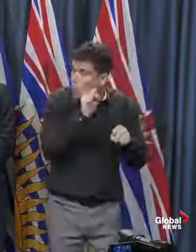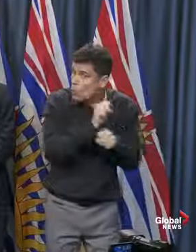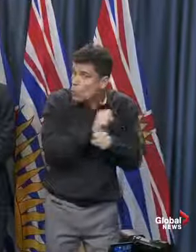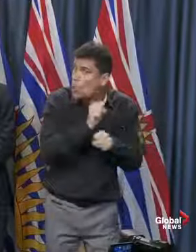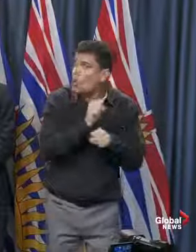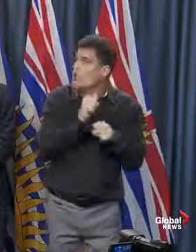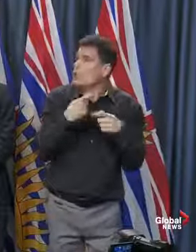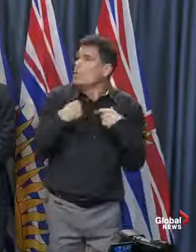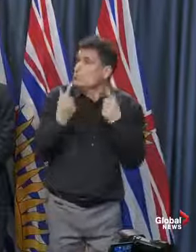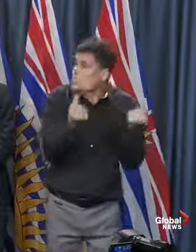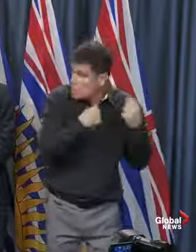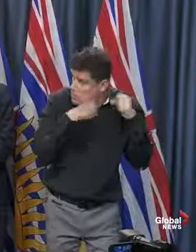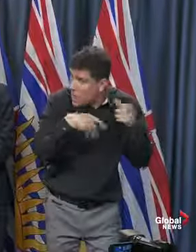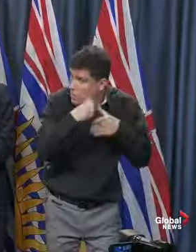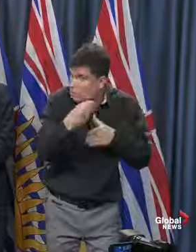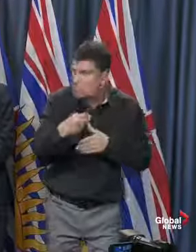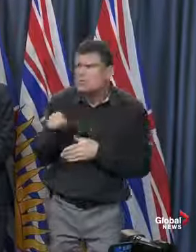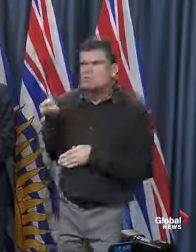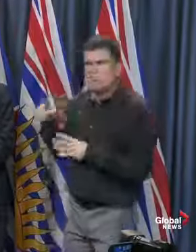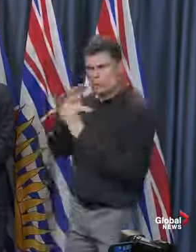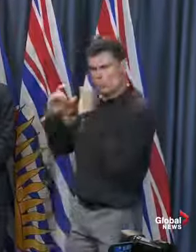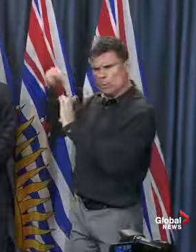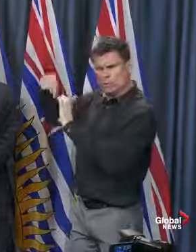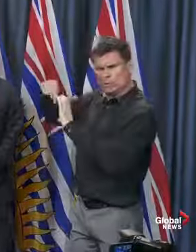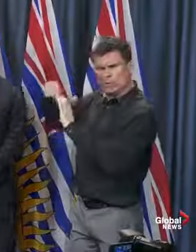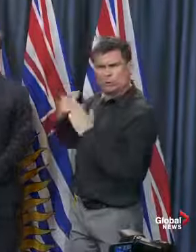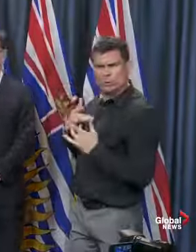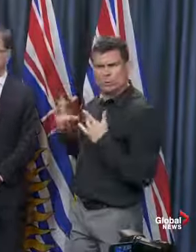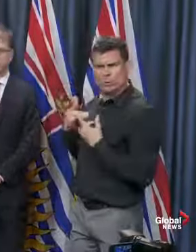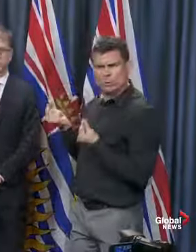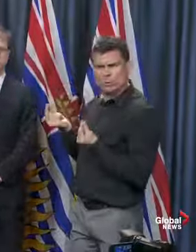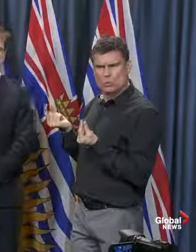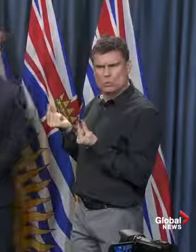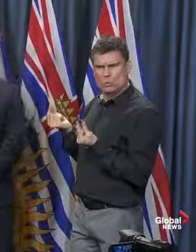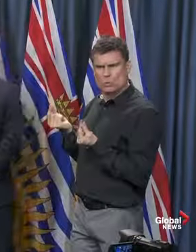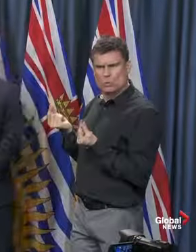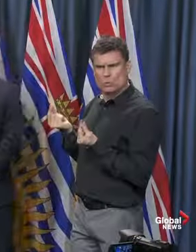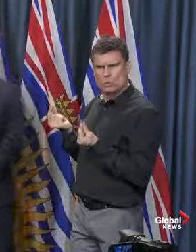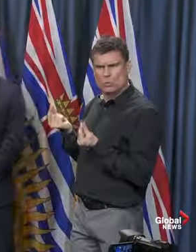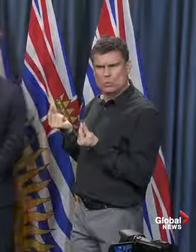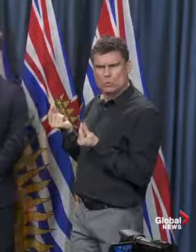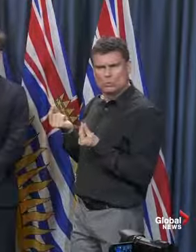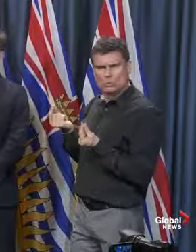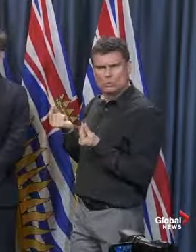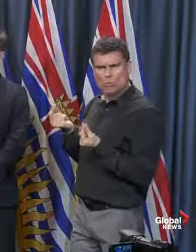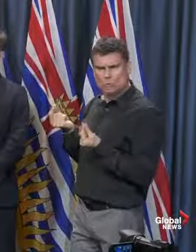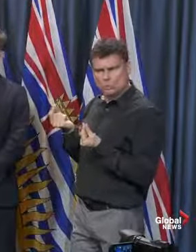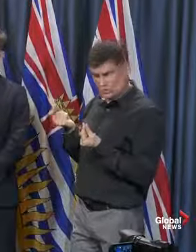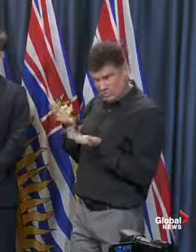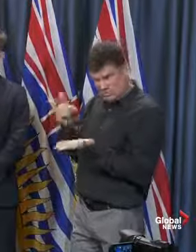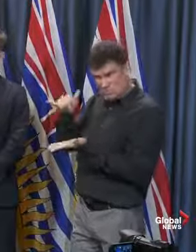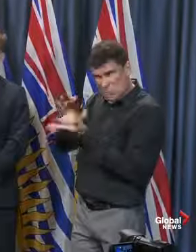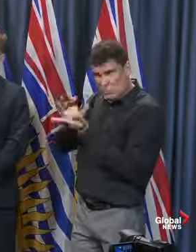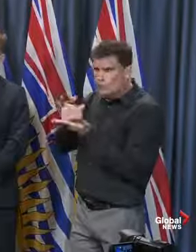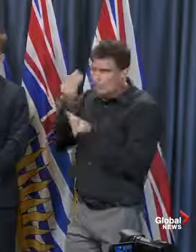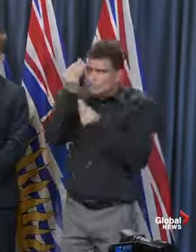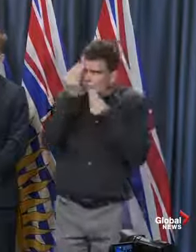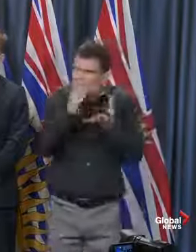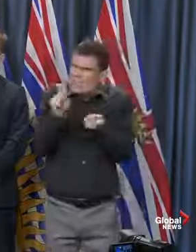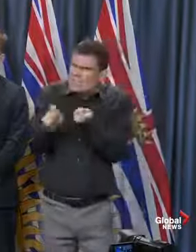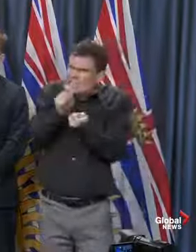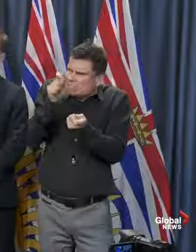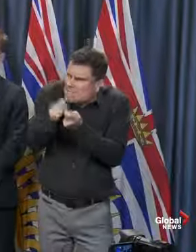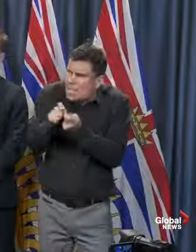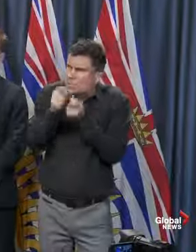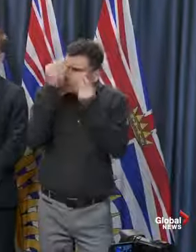as they need to. Is that just not possible at this time, or what level of uncertainty, I guess, should people expect? We talked a little bit about this. It's